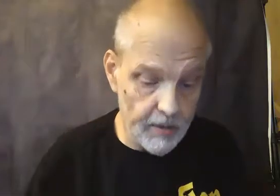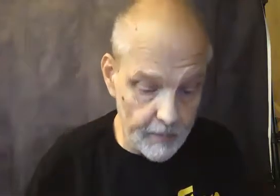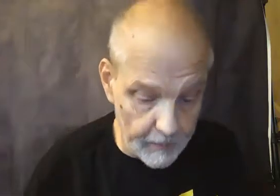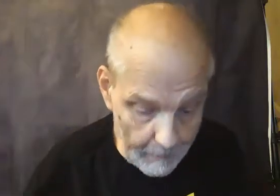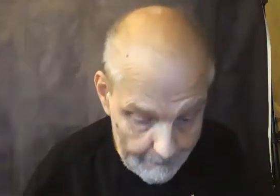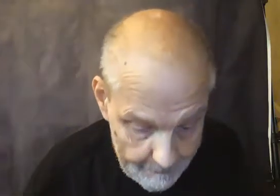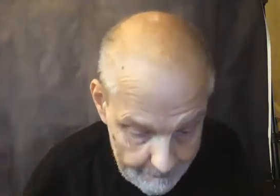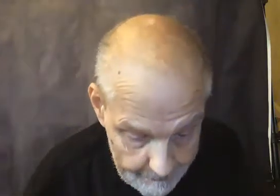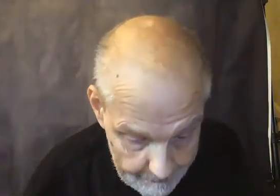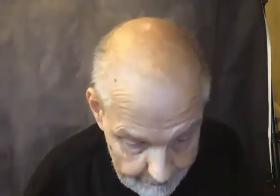JB.